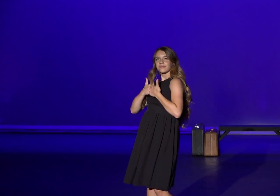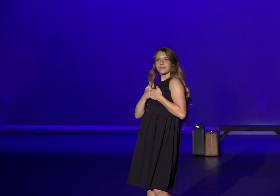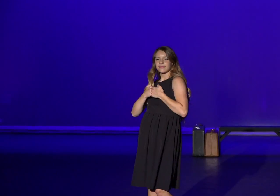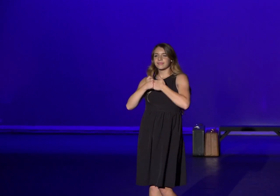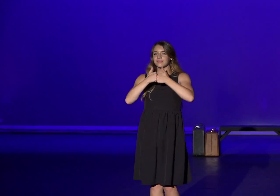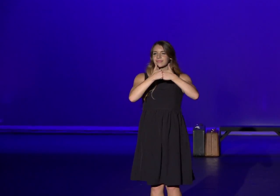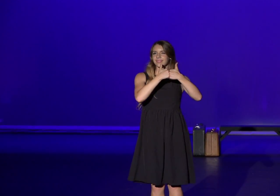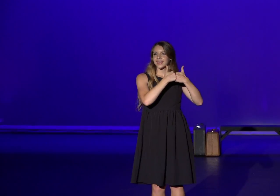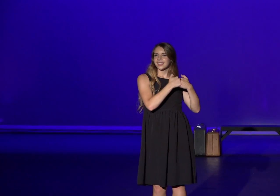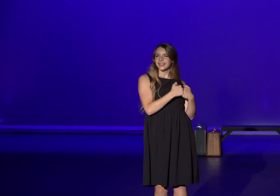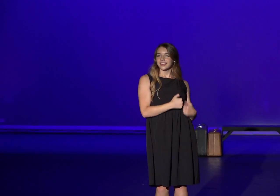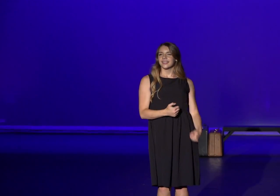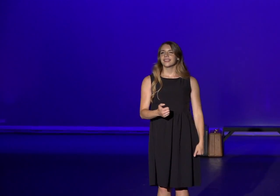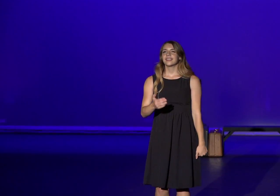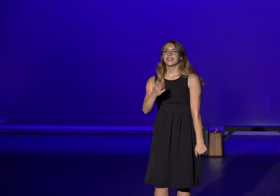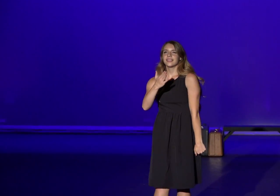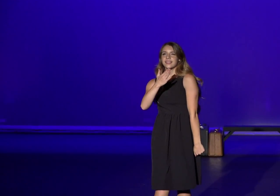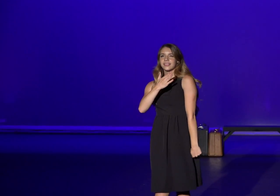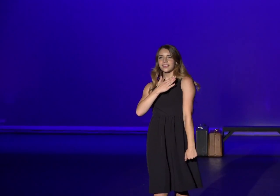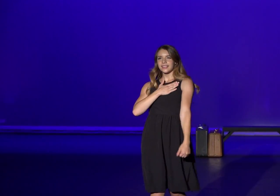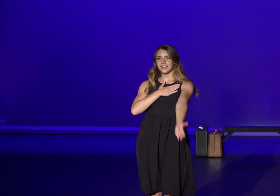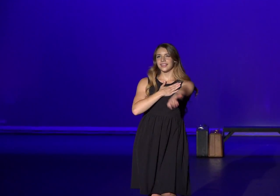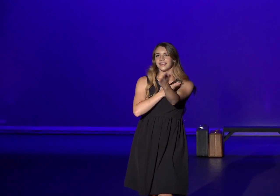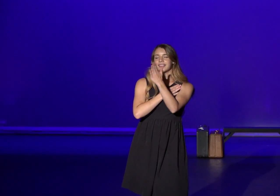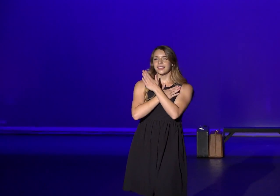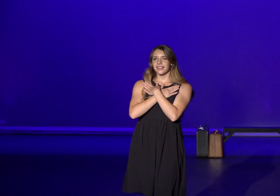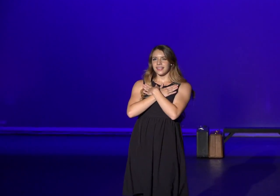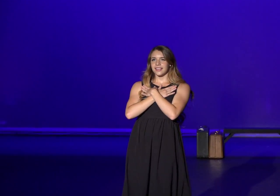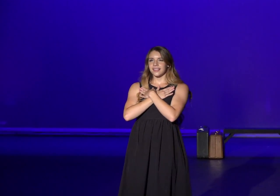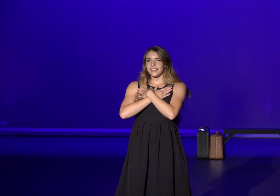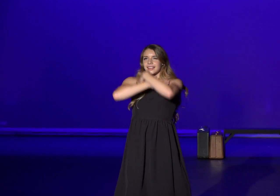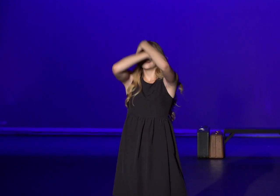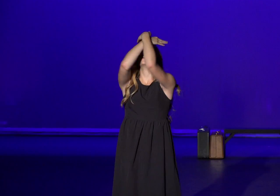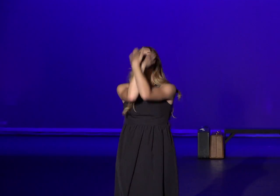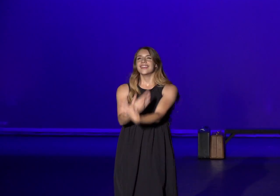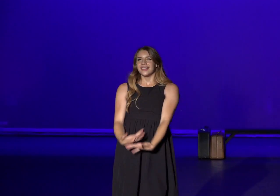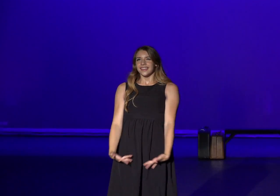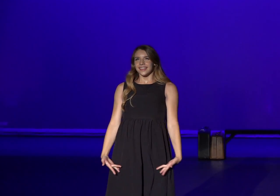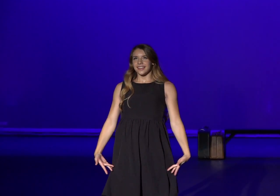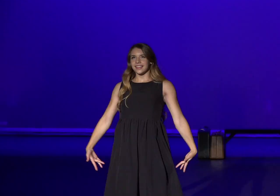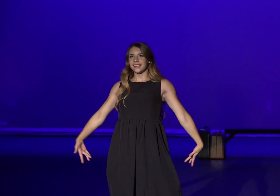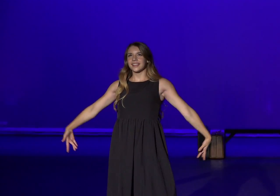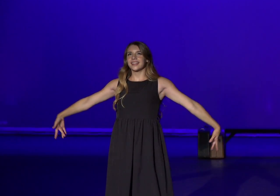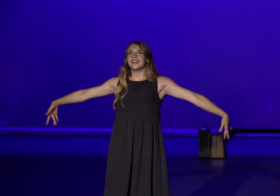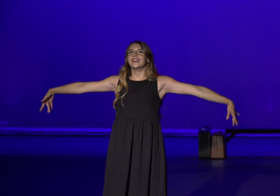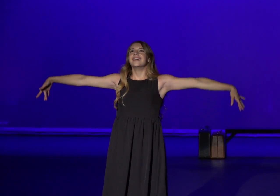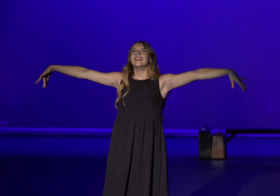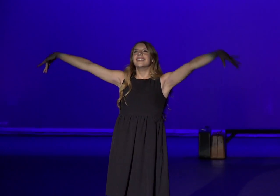Armstead Here I am I am